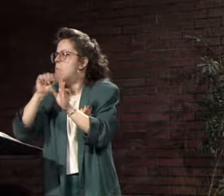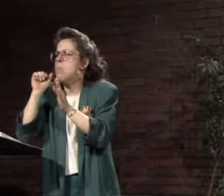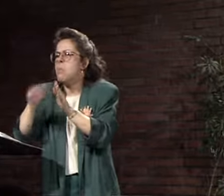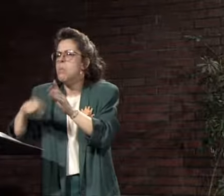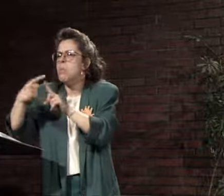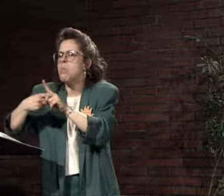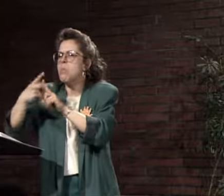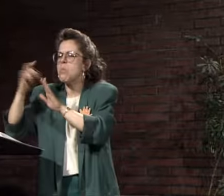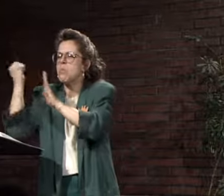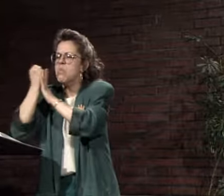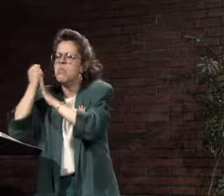But